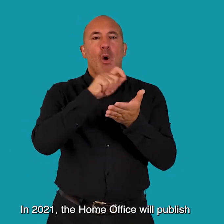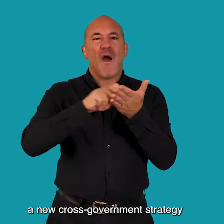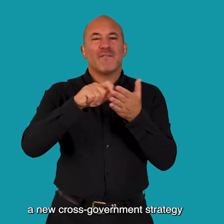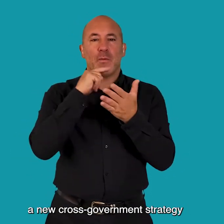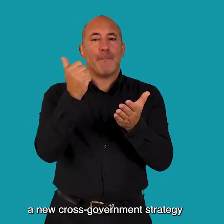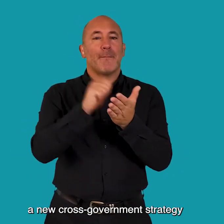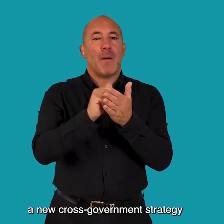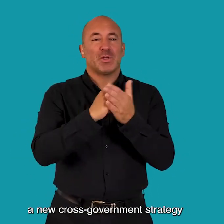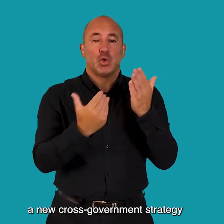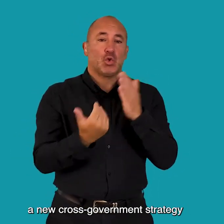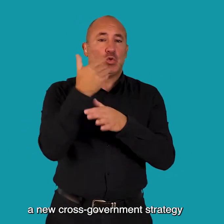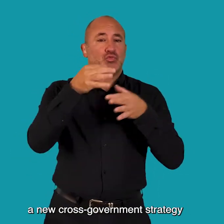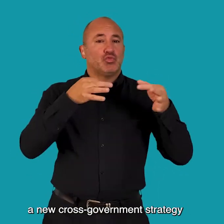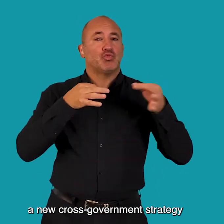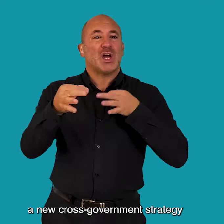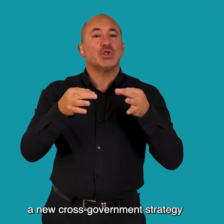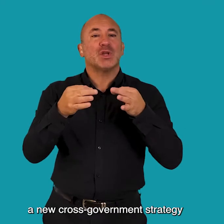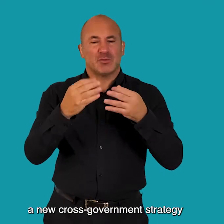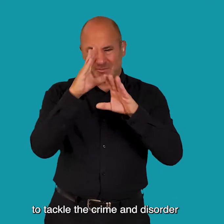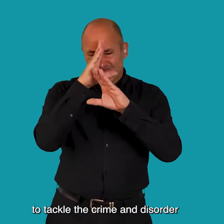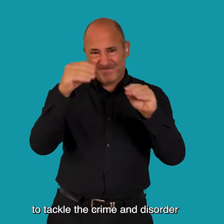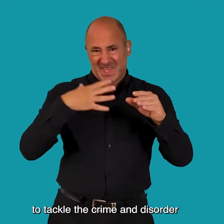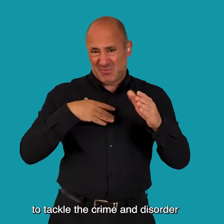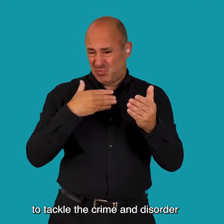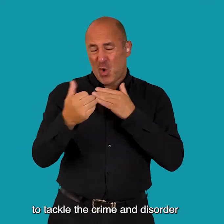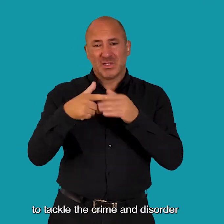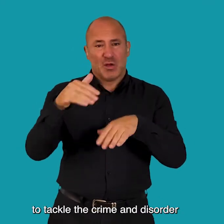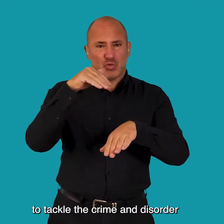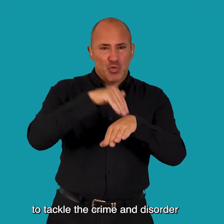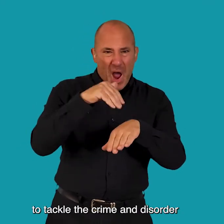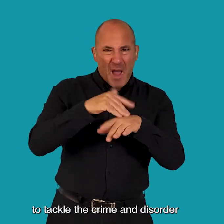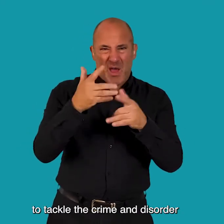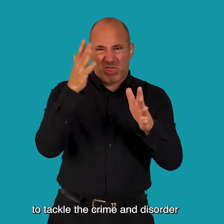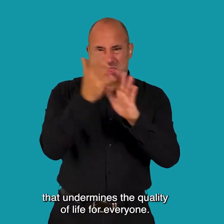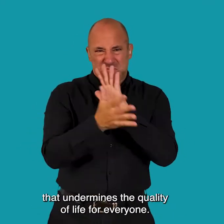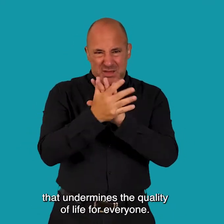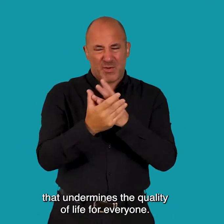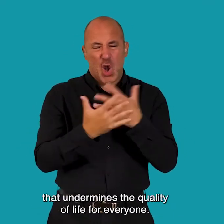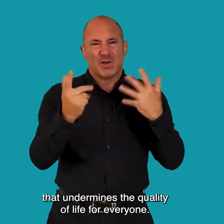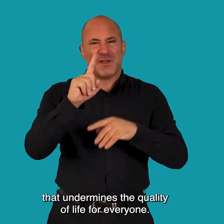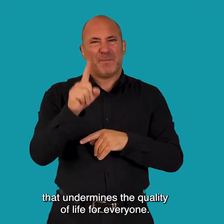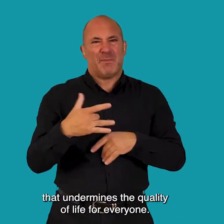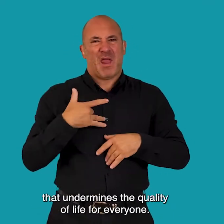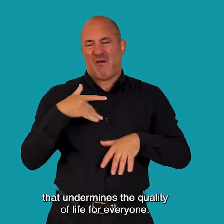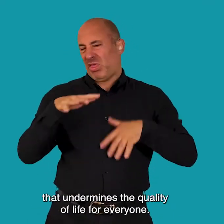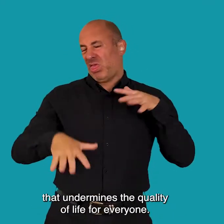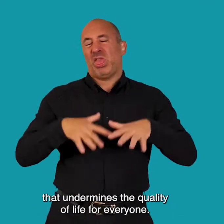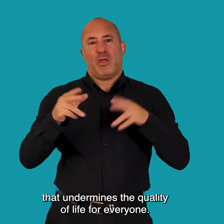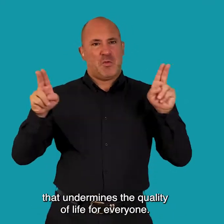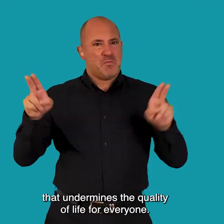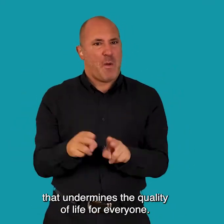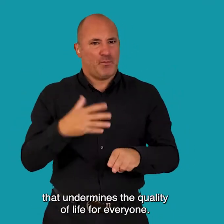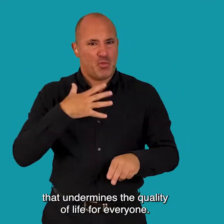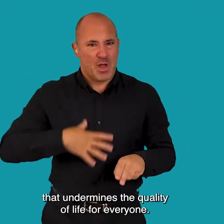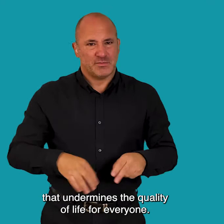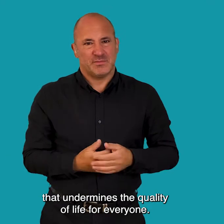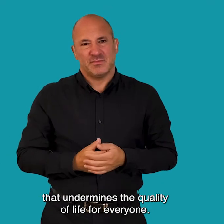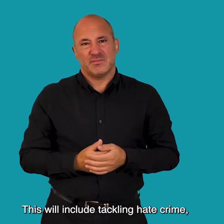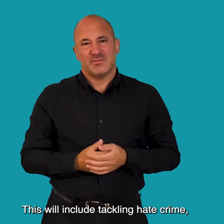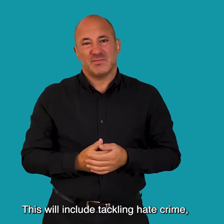new cross-government strategy to tackle the crime and disorder that undermines the quality of life for everyone. This will